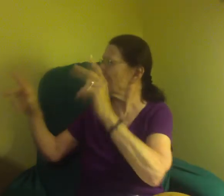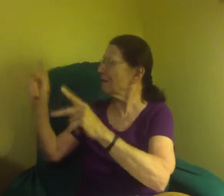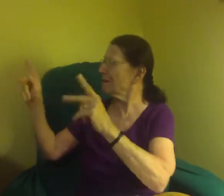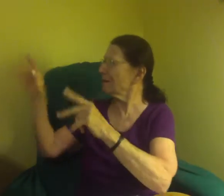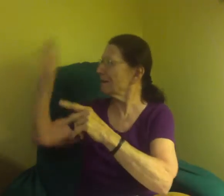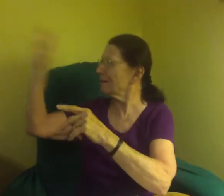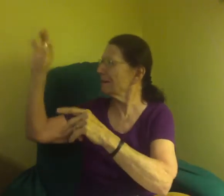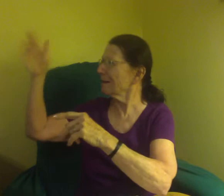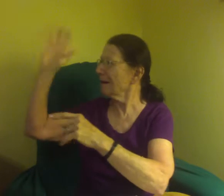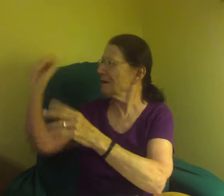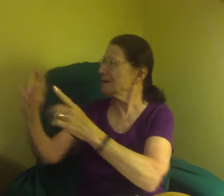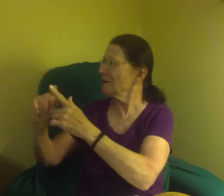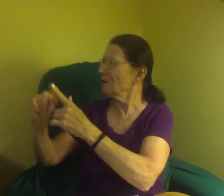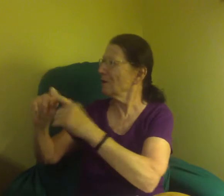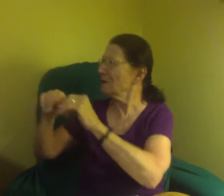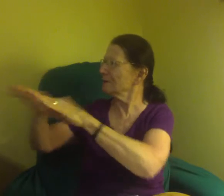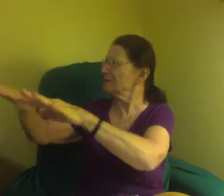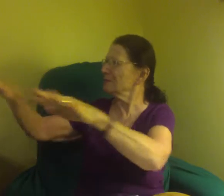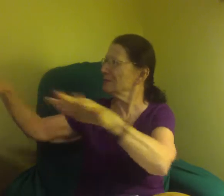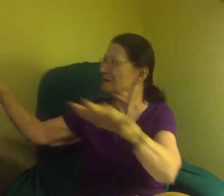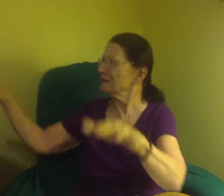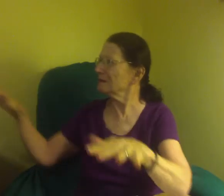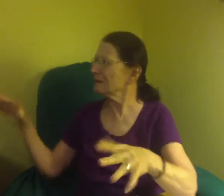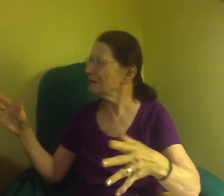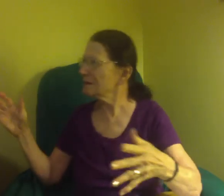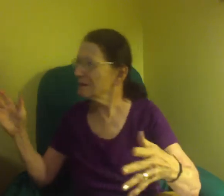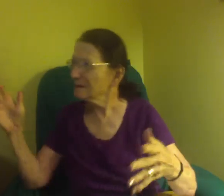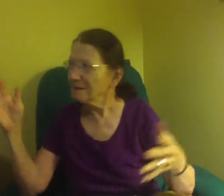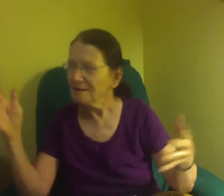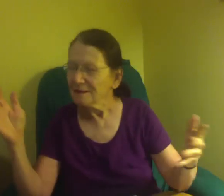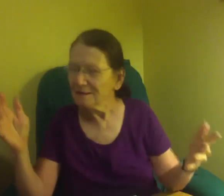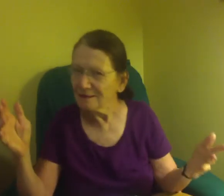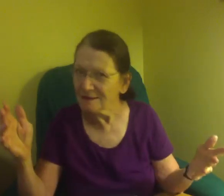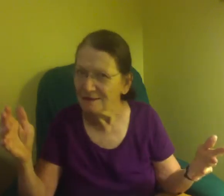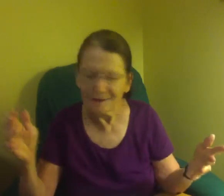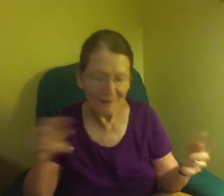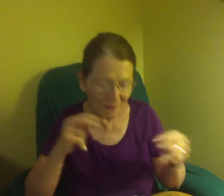I'm